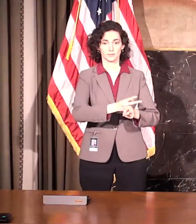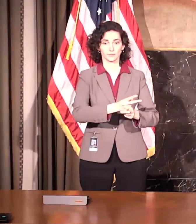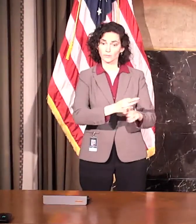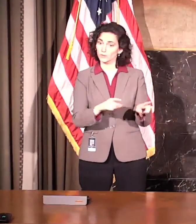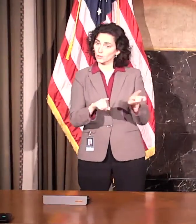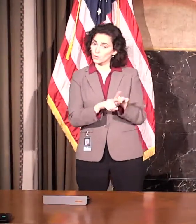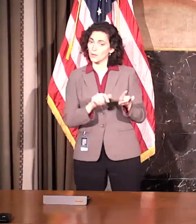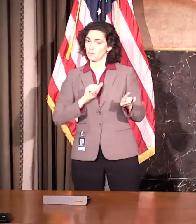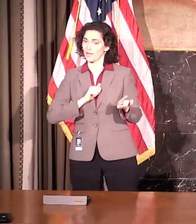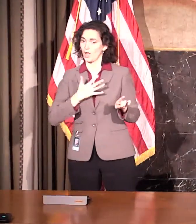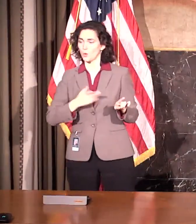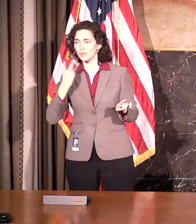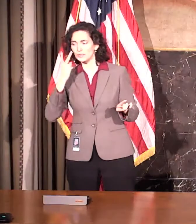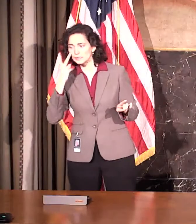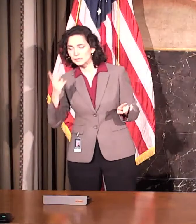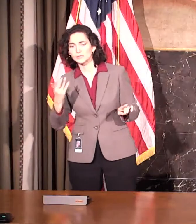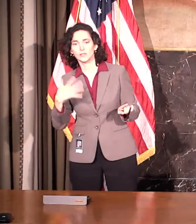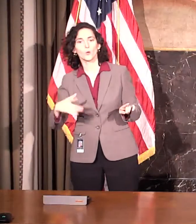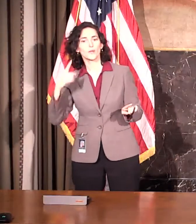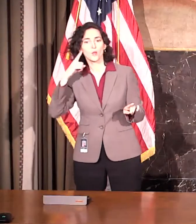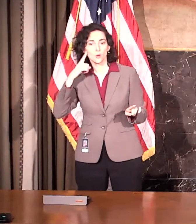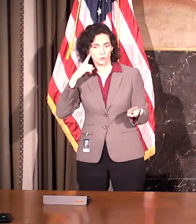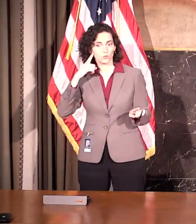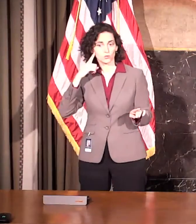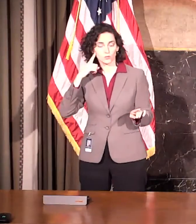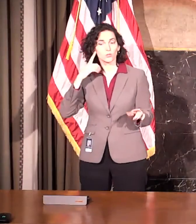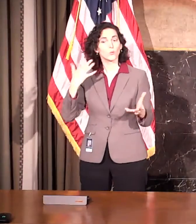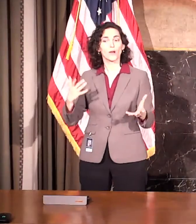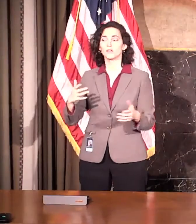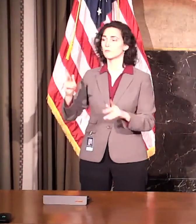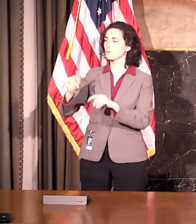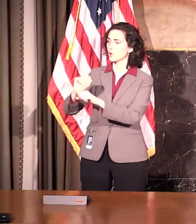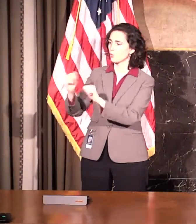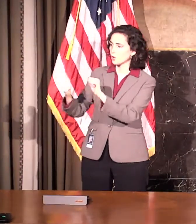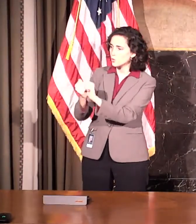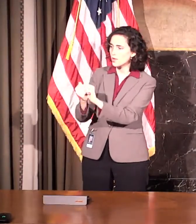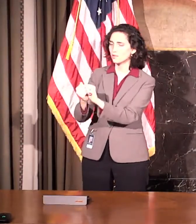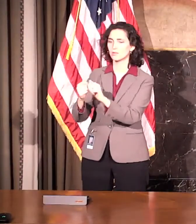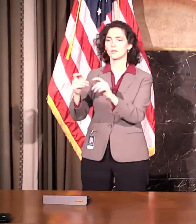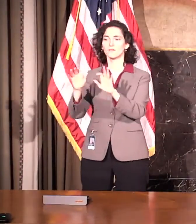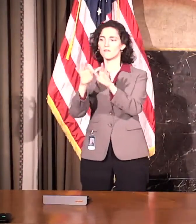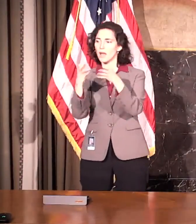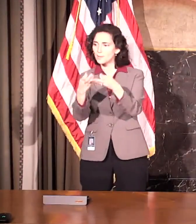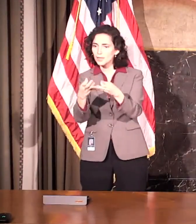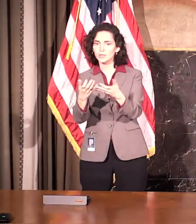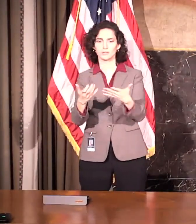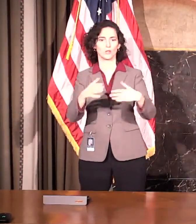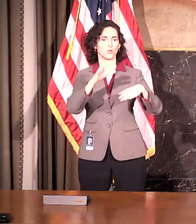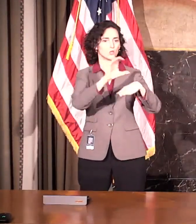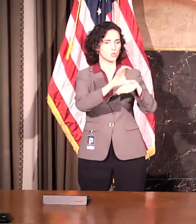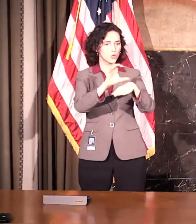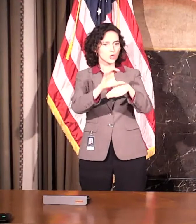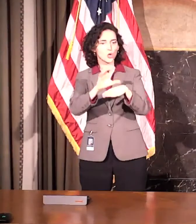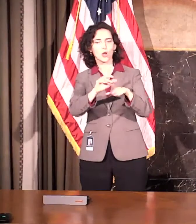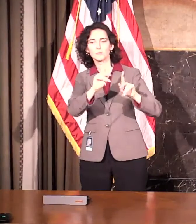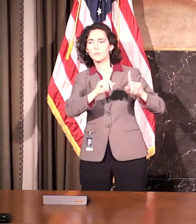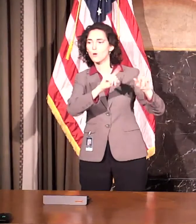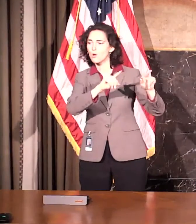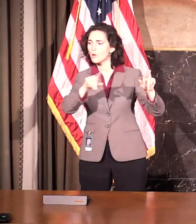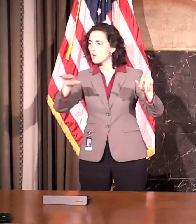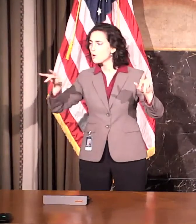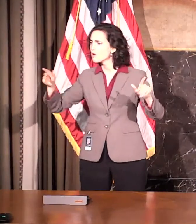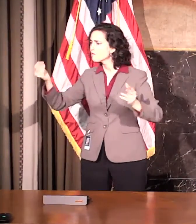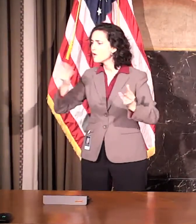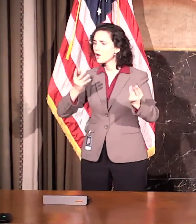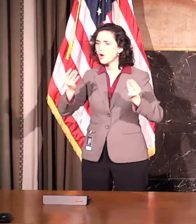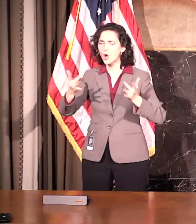heard firsthand, not just from colleagues, but family members, church members, about their concern and anxiety about